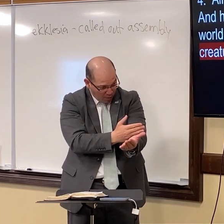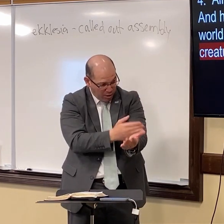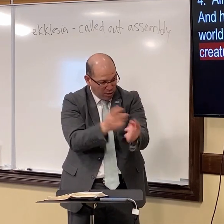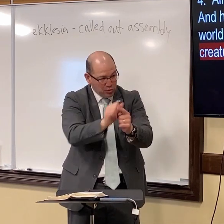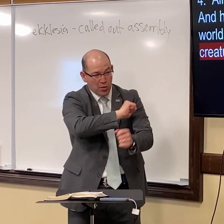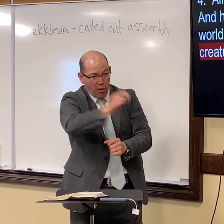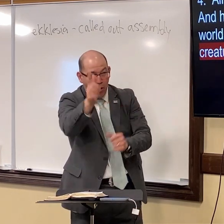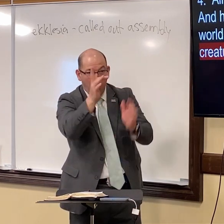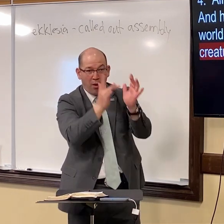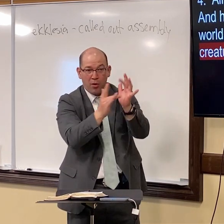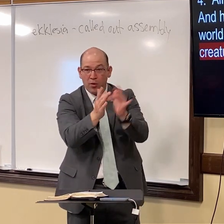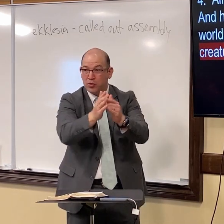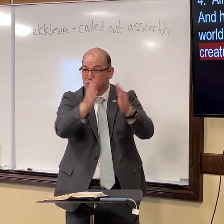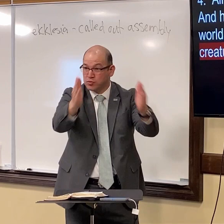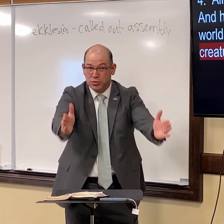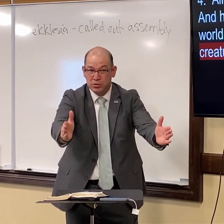Jesus has all authority and all power.